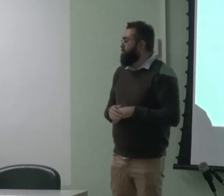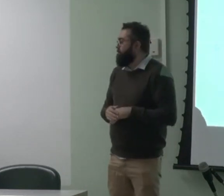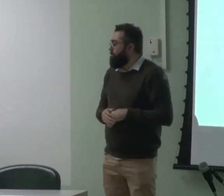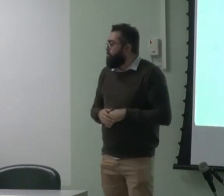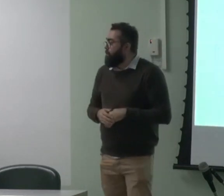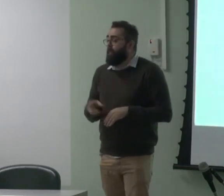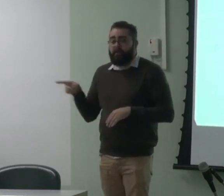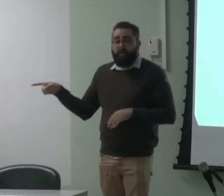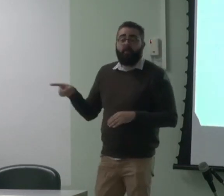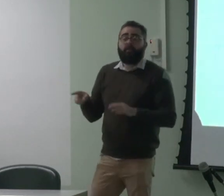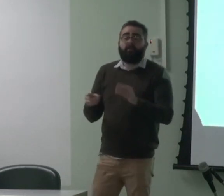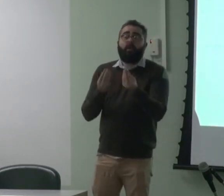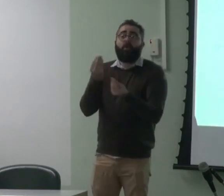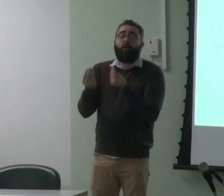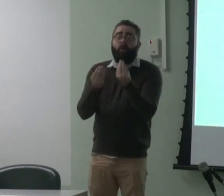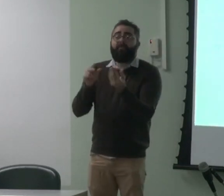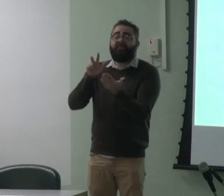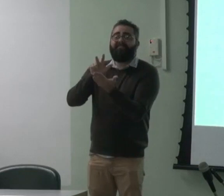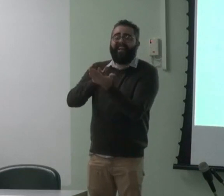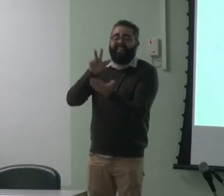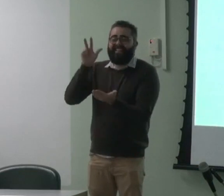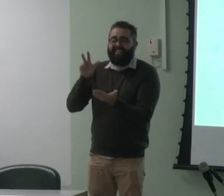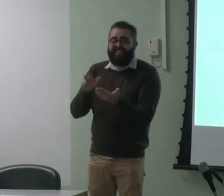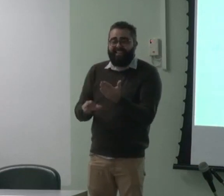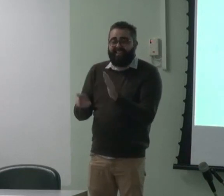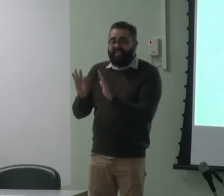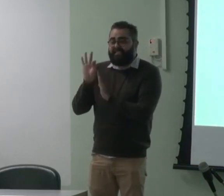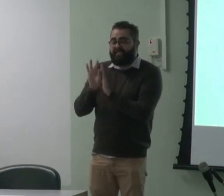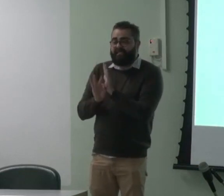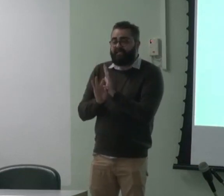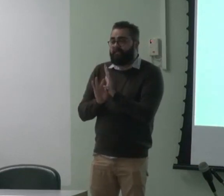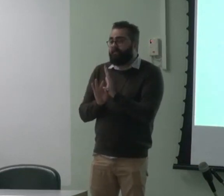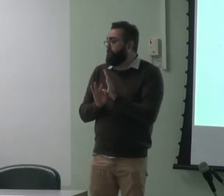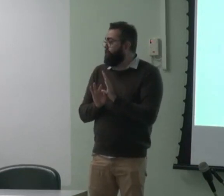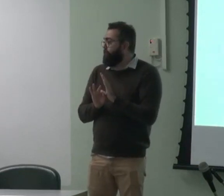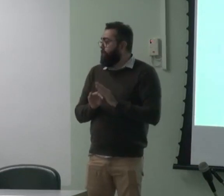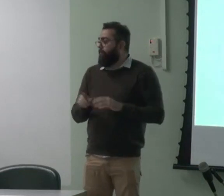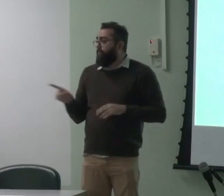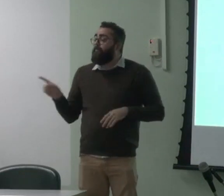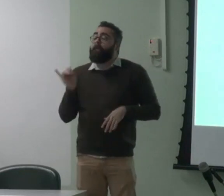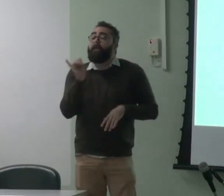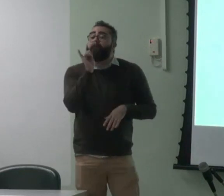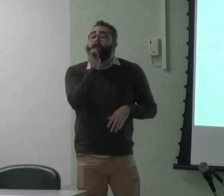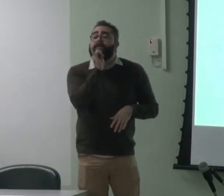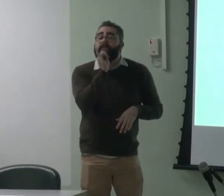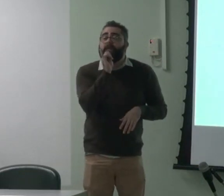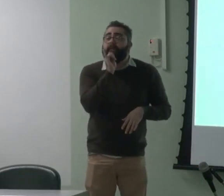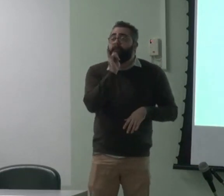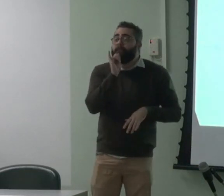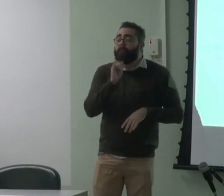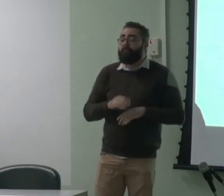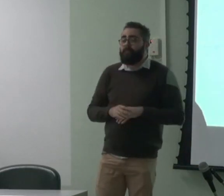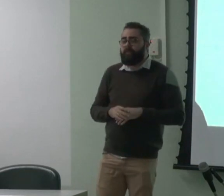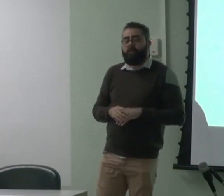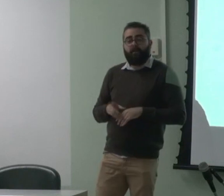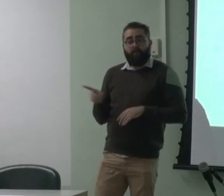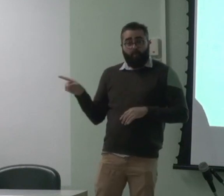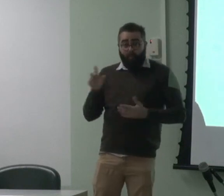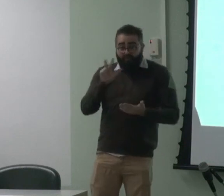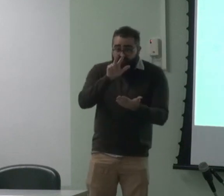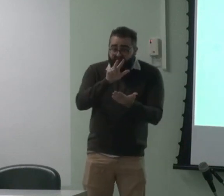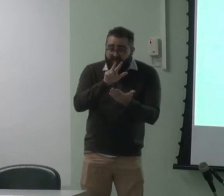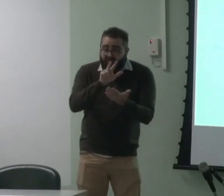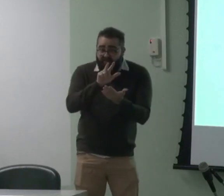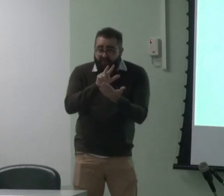catched by the UDAPI framework. For example, the validator